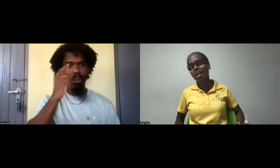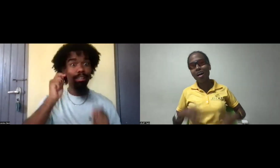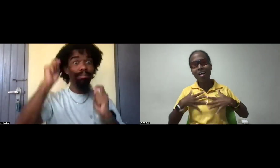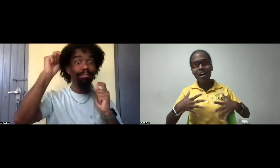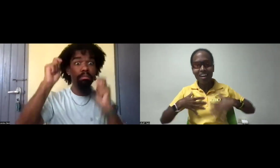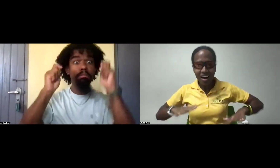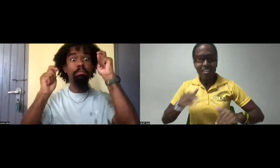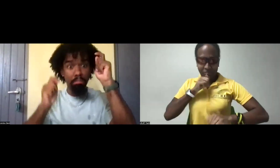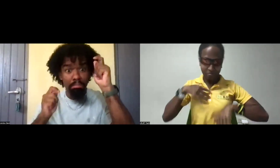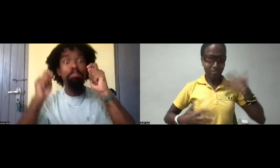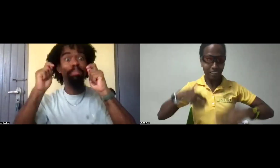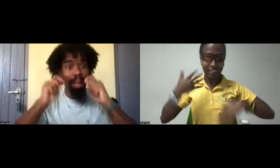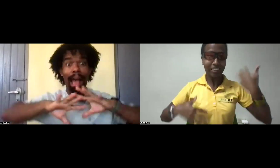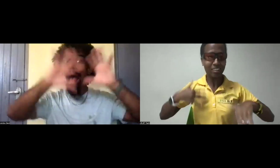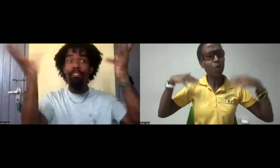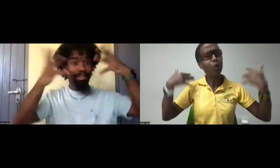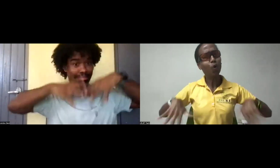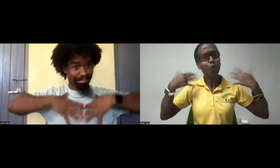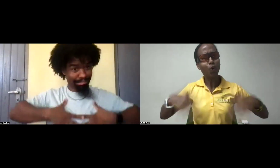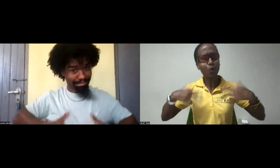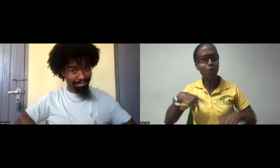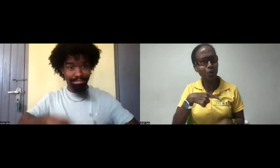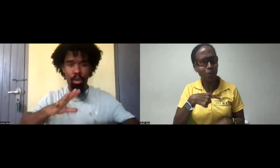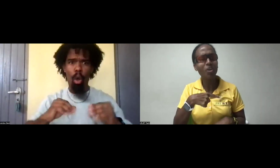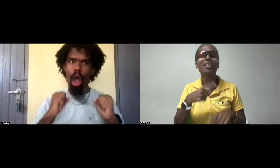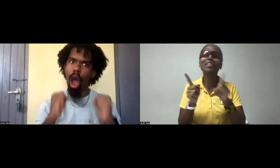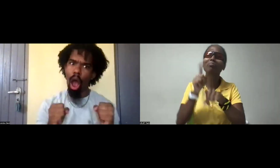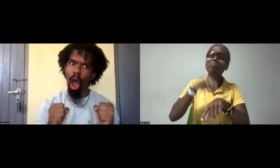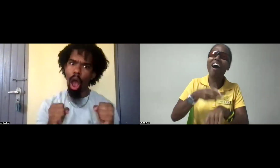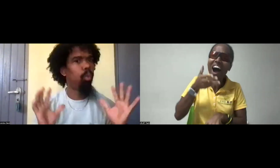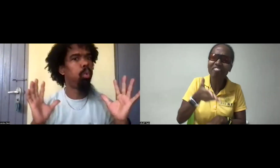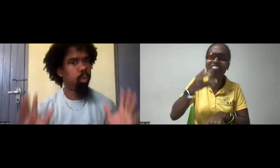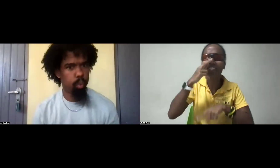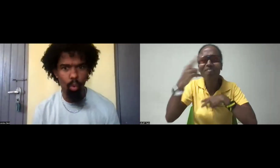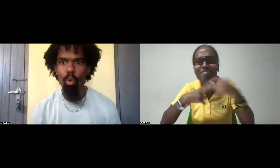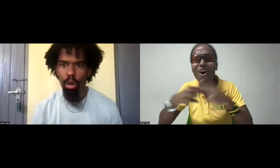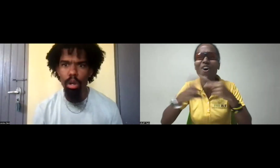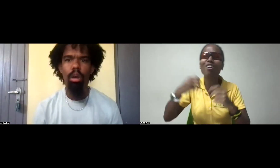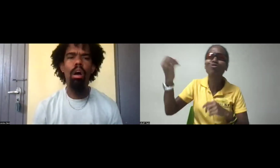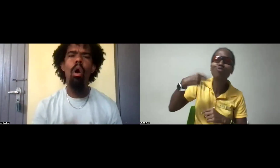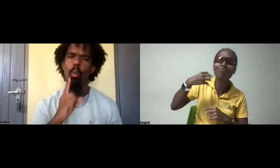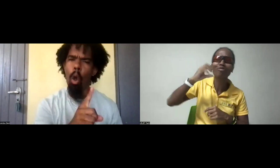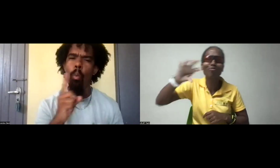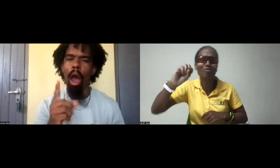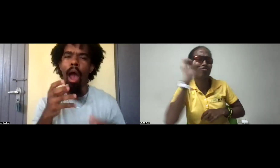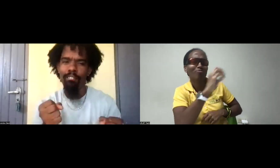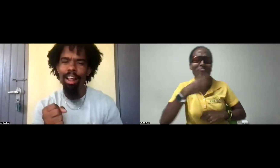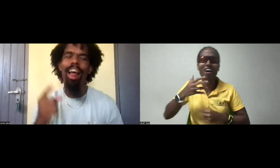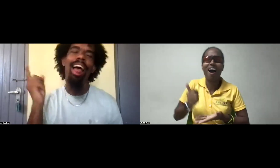body language, you're tired, you're breathing, and you have to keep doing it until you get it. So we have some